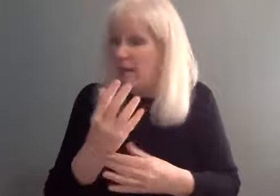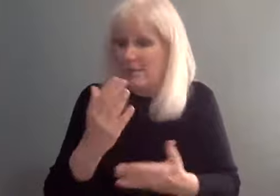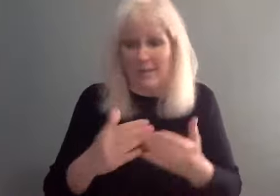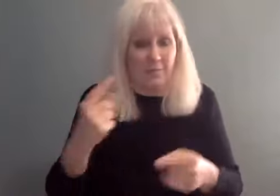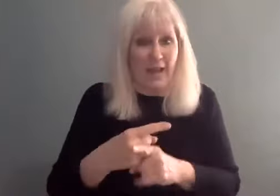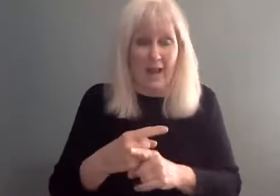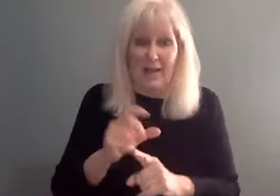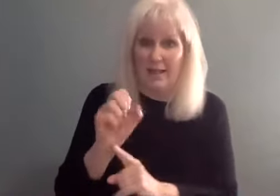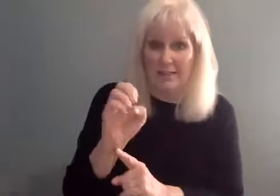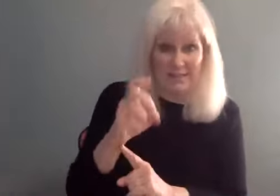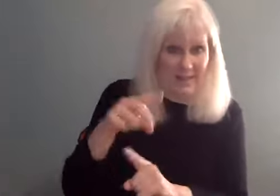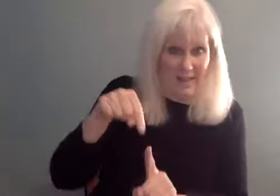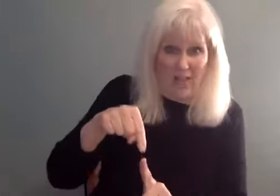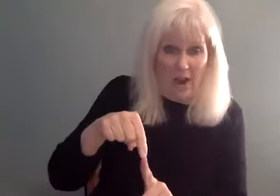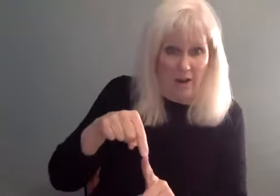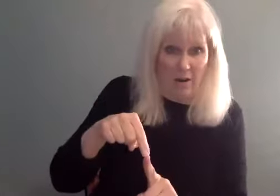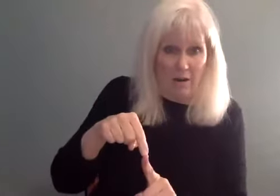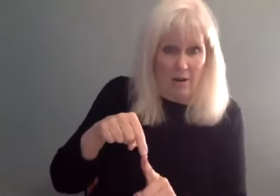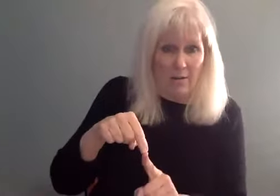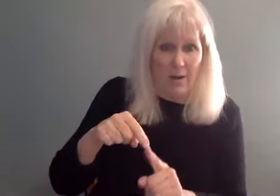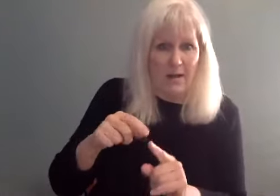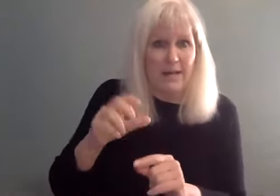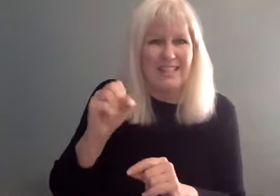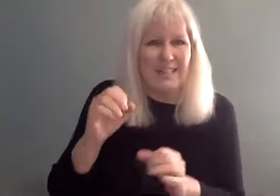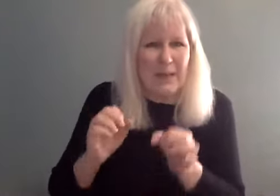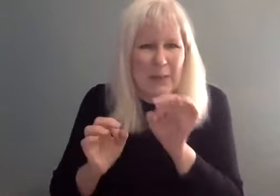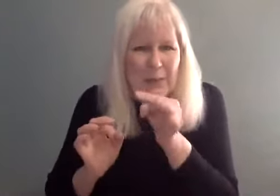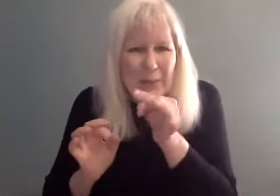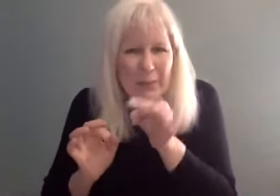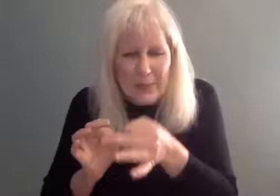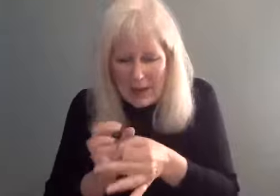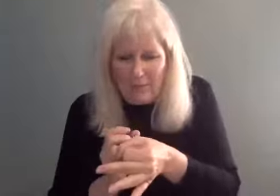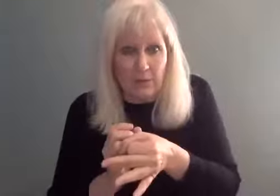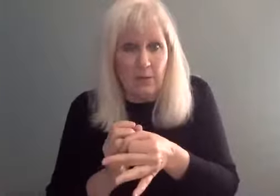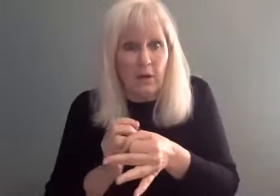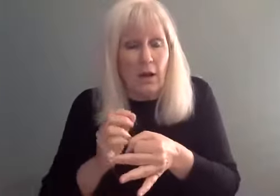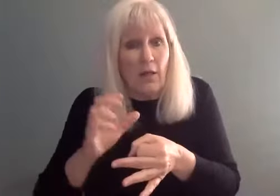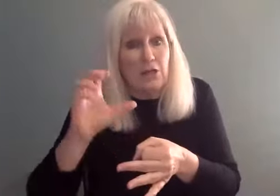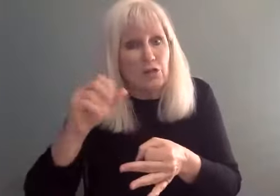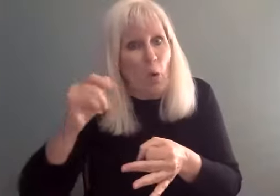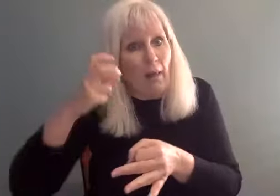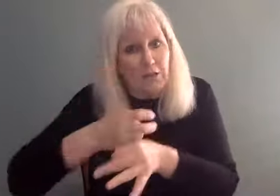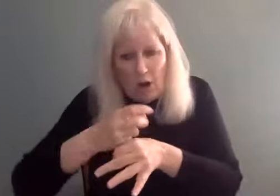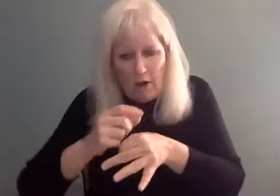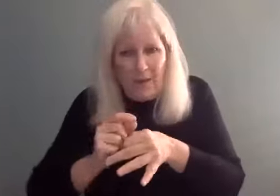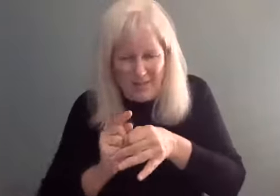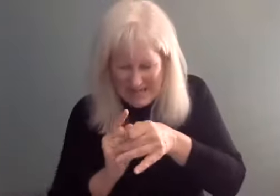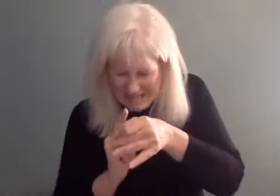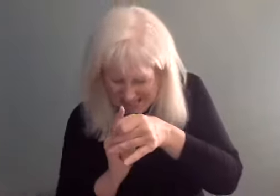has to have that big push through that virgin soil, through that hard topsoil. And there it goes. And then it finds the sunshine,